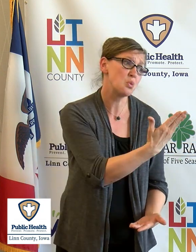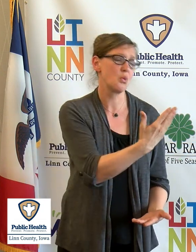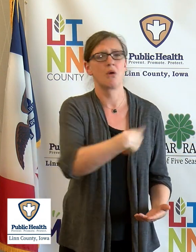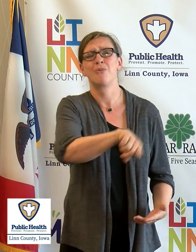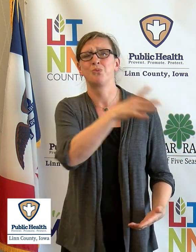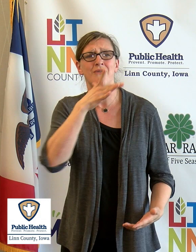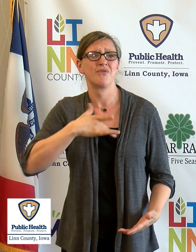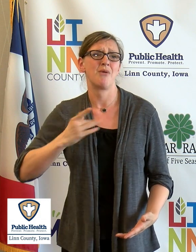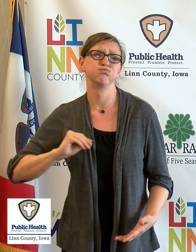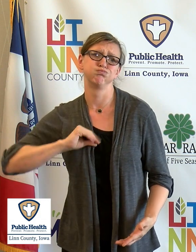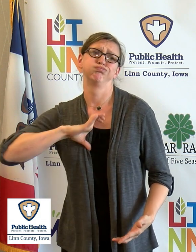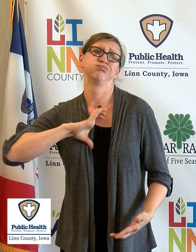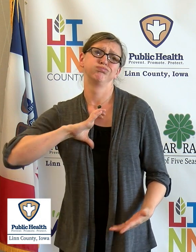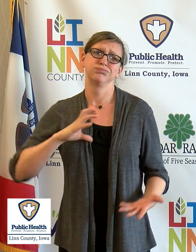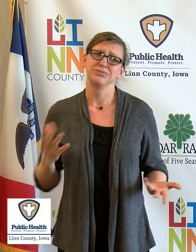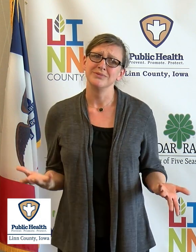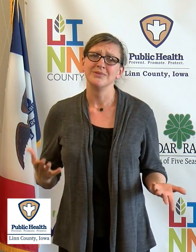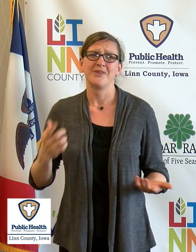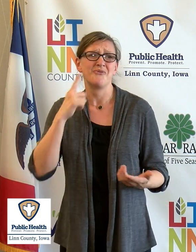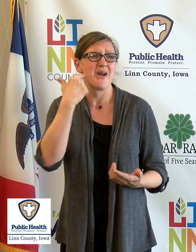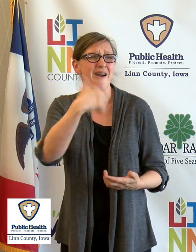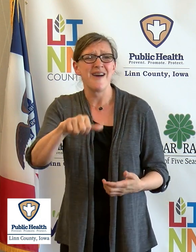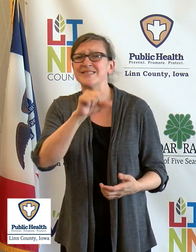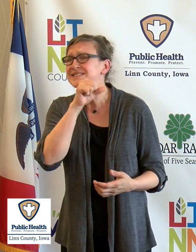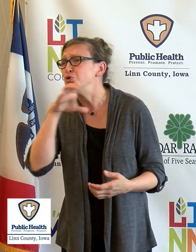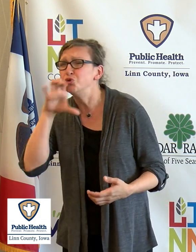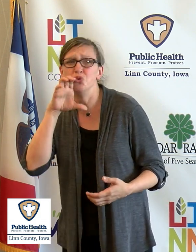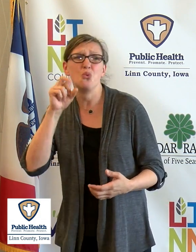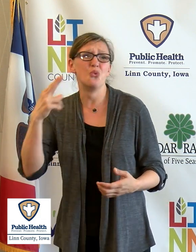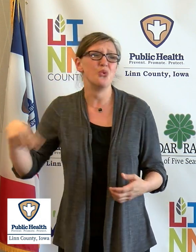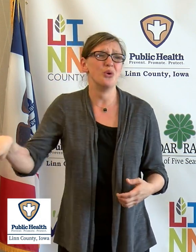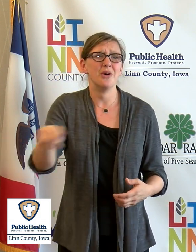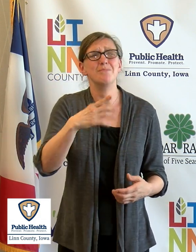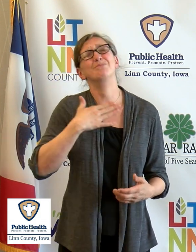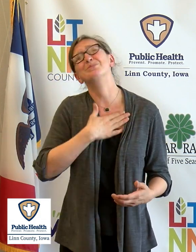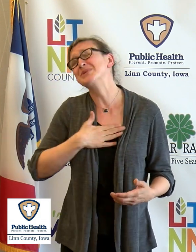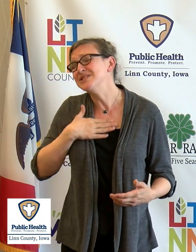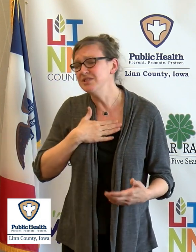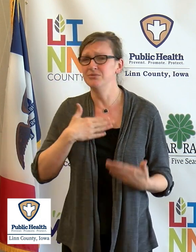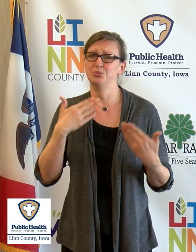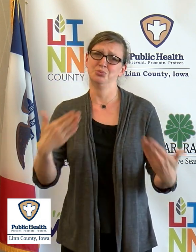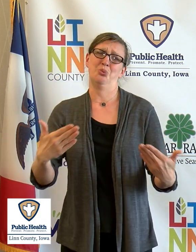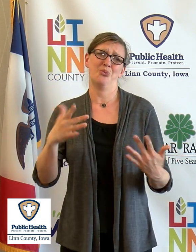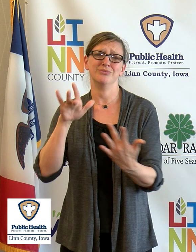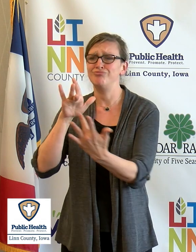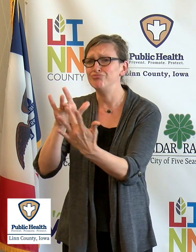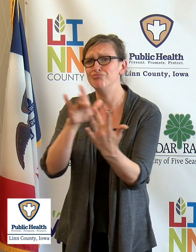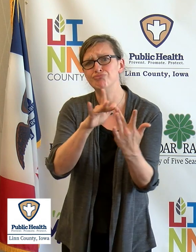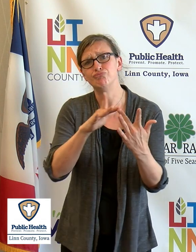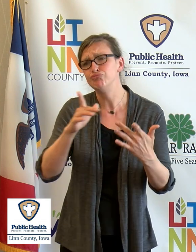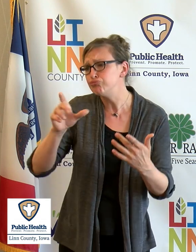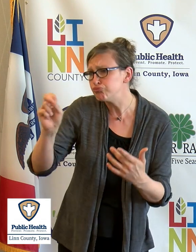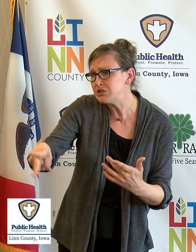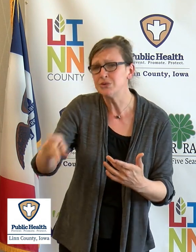older adults, please take the time to reach out to them and express your appreciation and support.